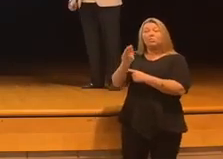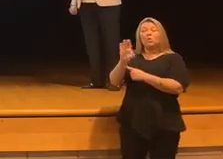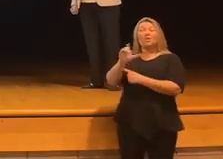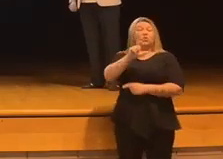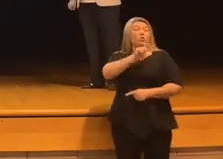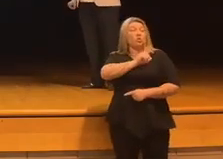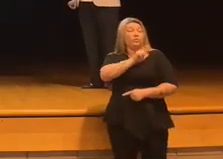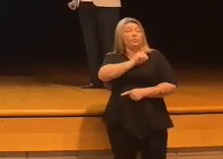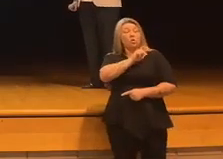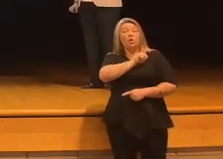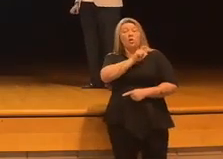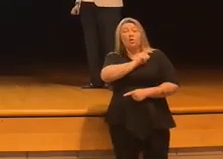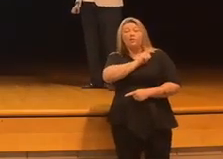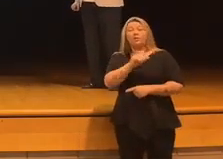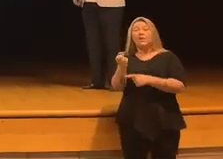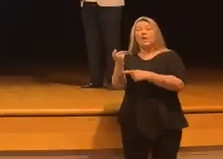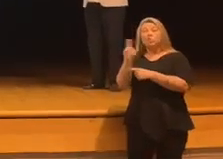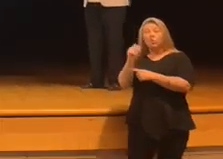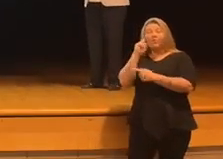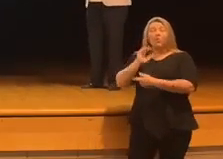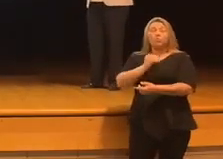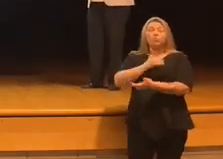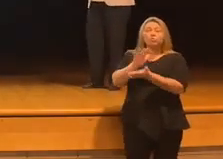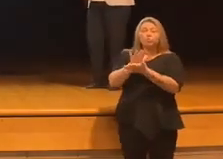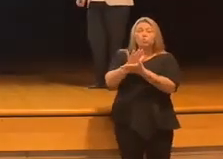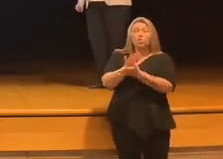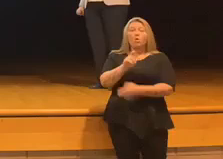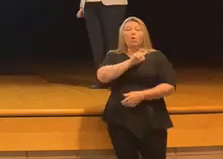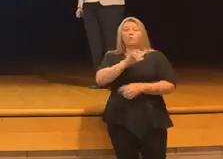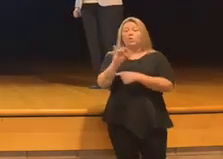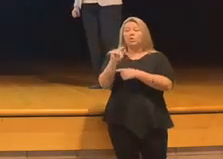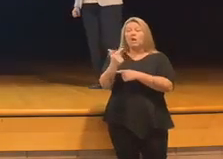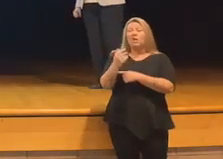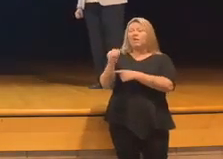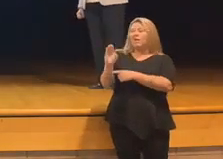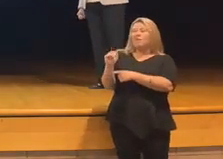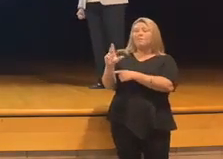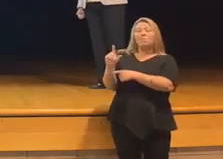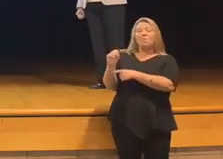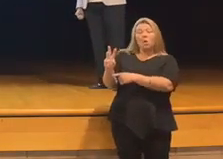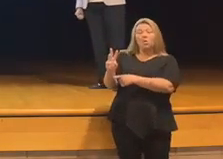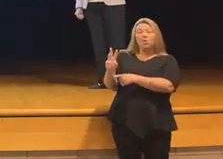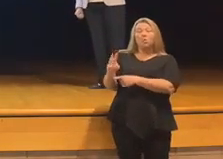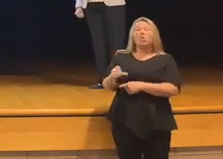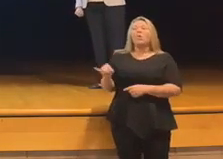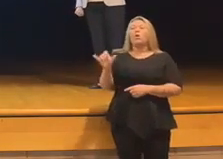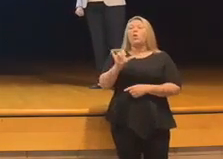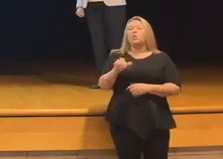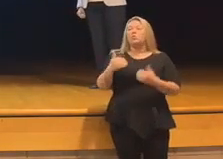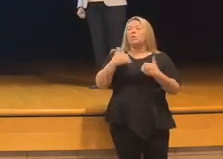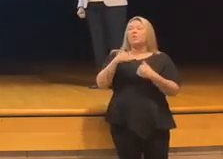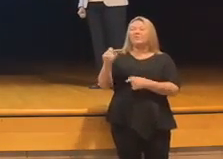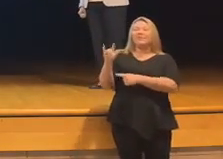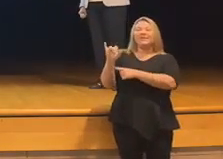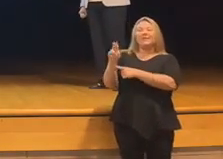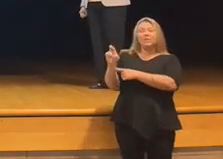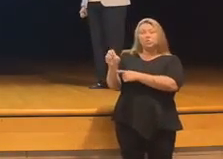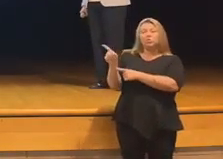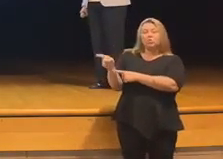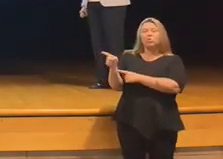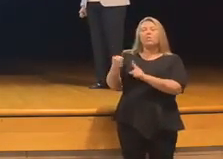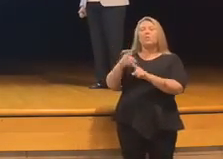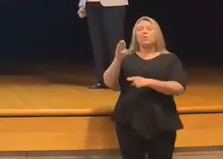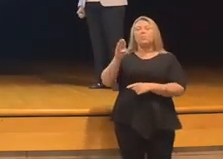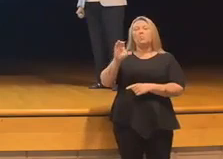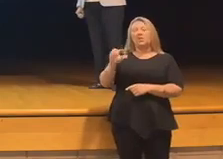Office. These are two SROs at some of our schools, Officer Young and Officer Barlow. Also have Ms. Leisure from the Burke County